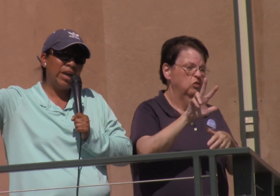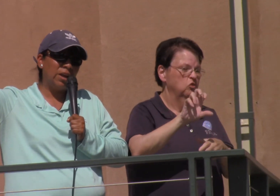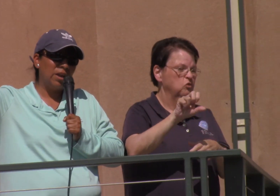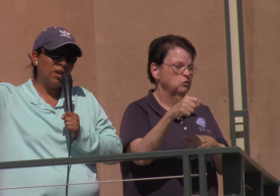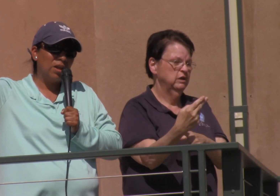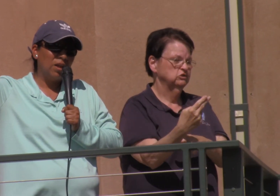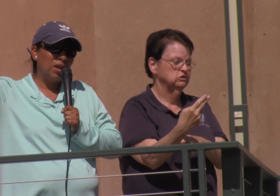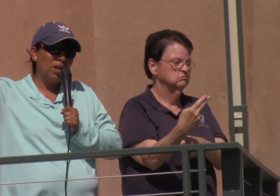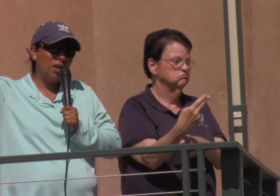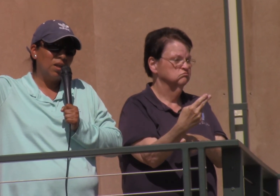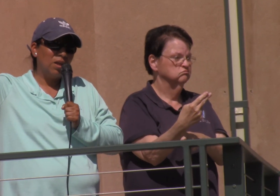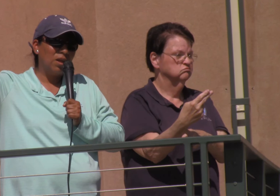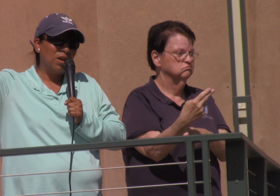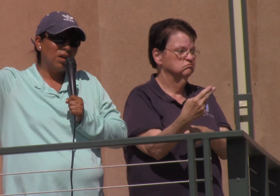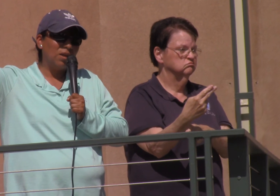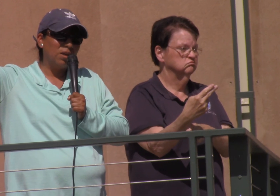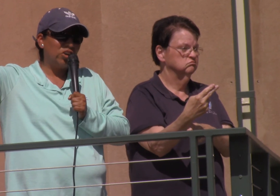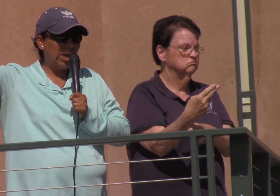of rain,